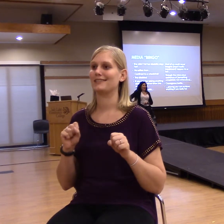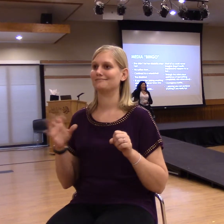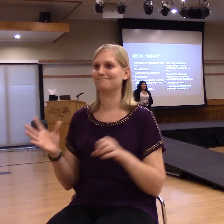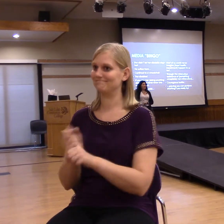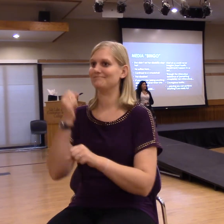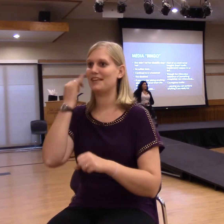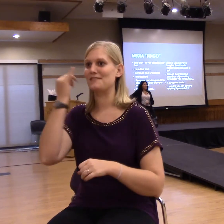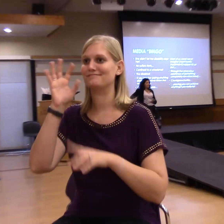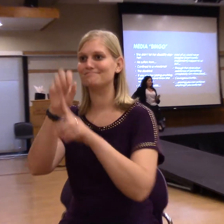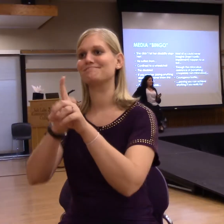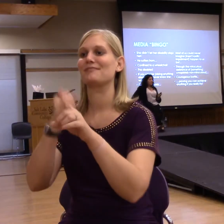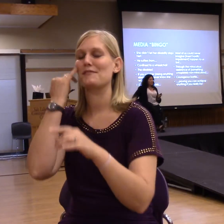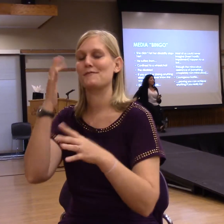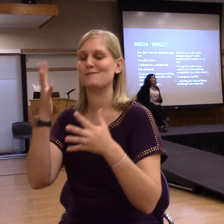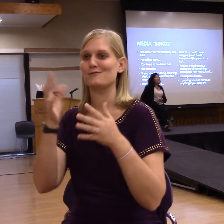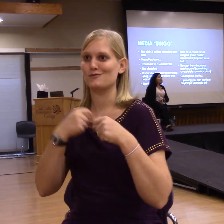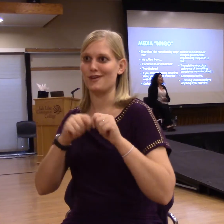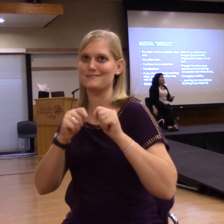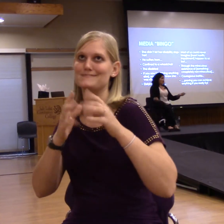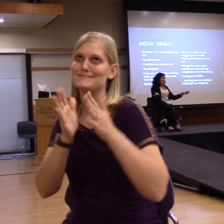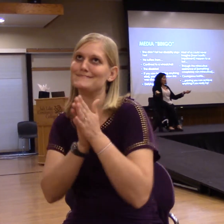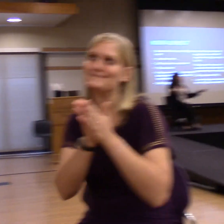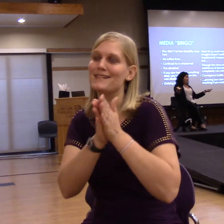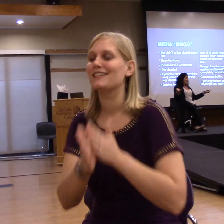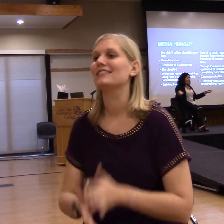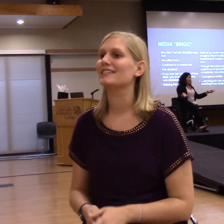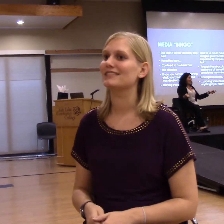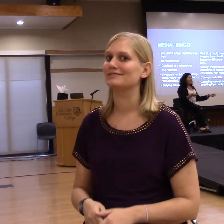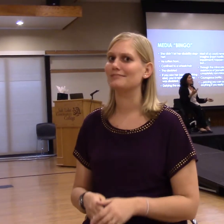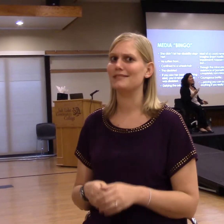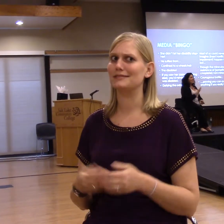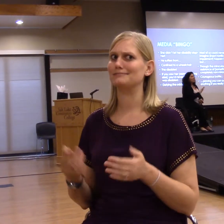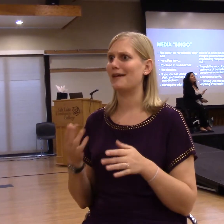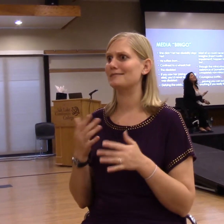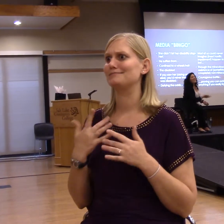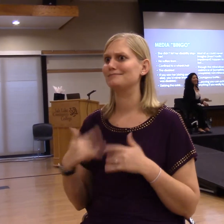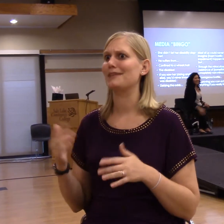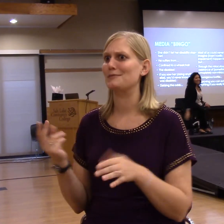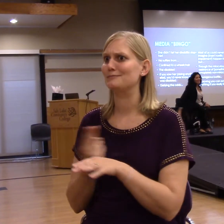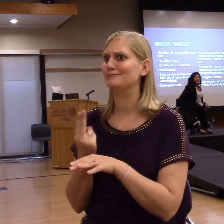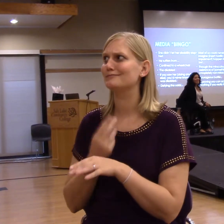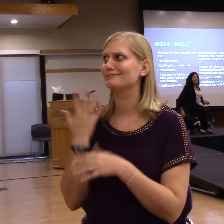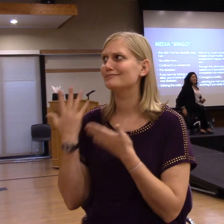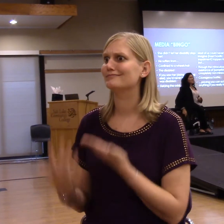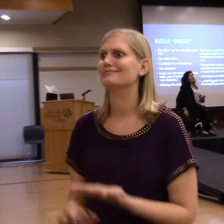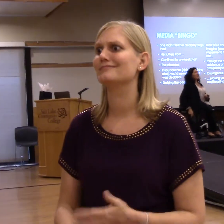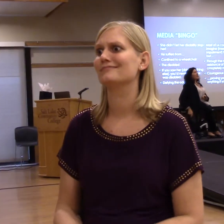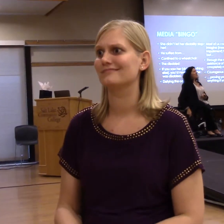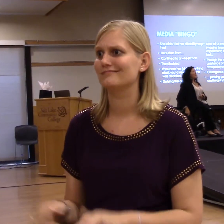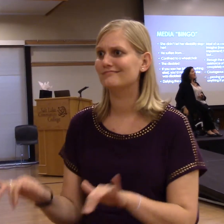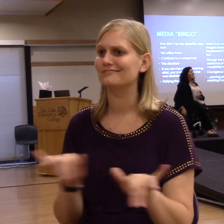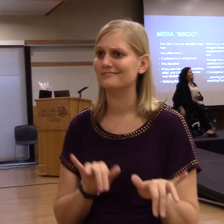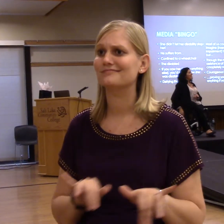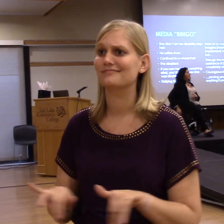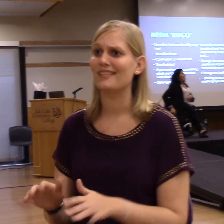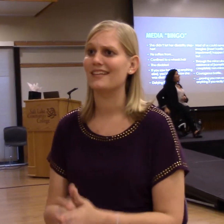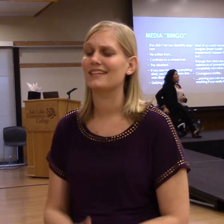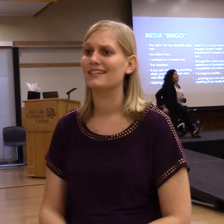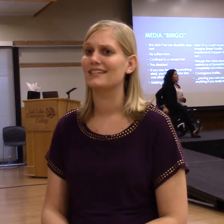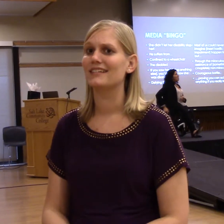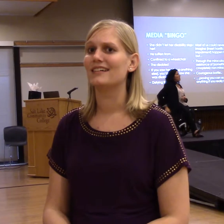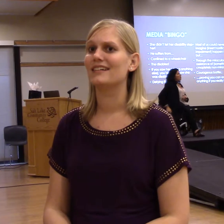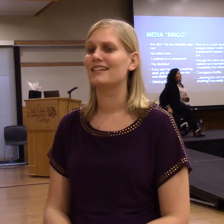really try. So these are all common, and I think it's brilliant. I think this little activity is brilliant because